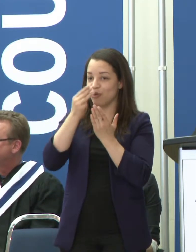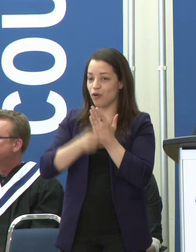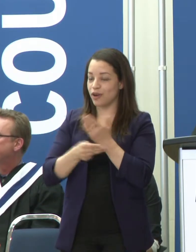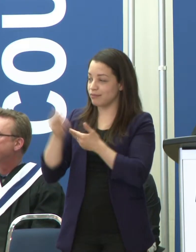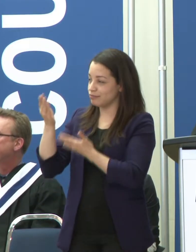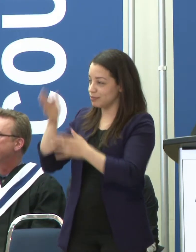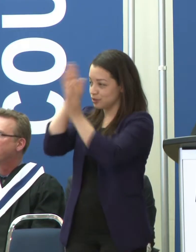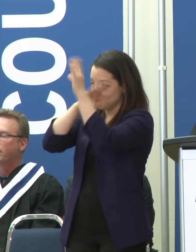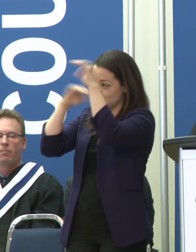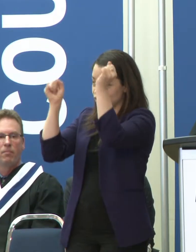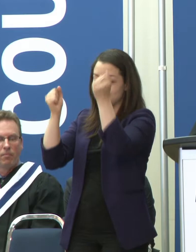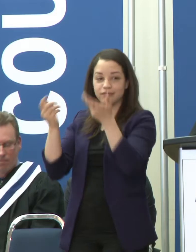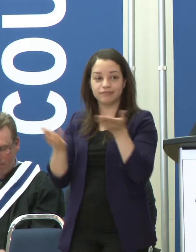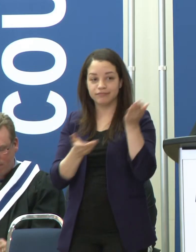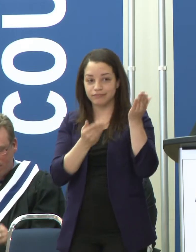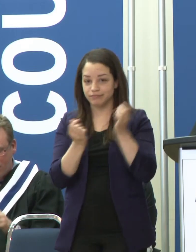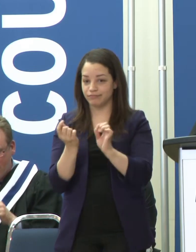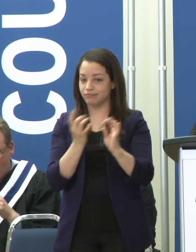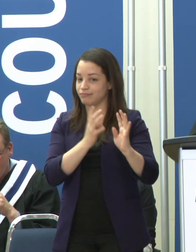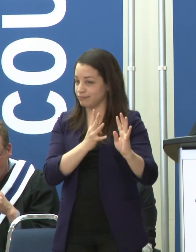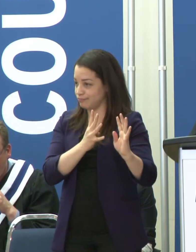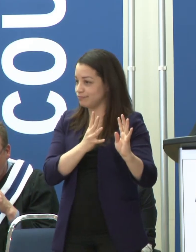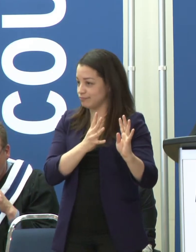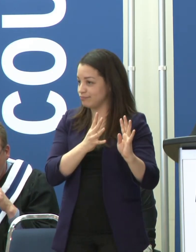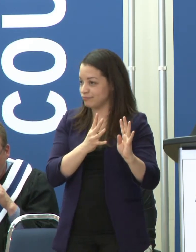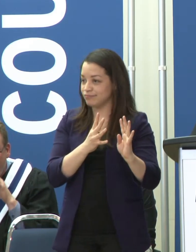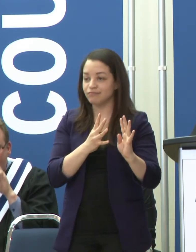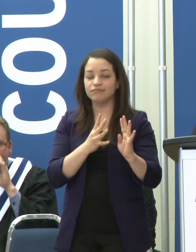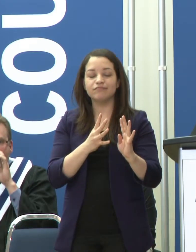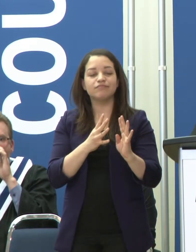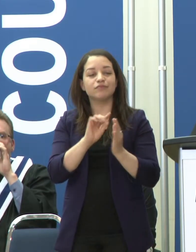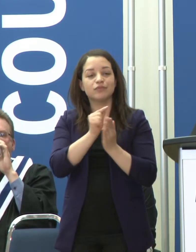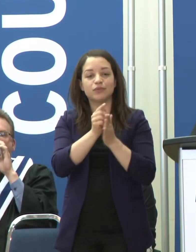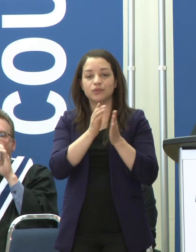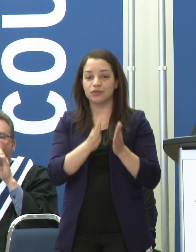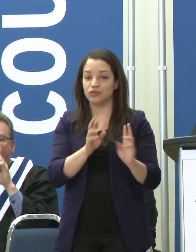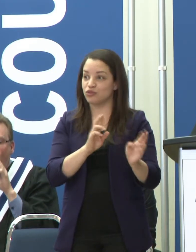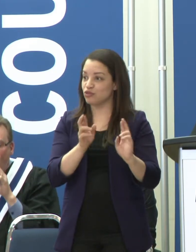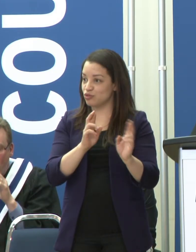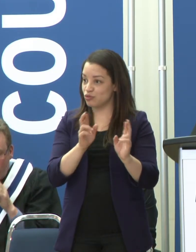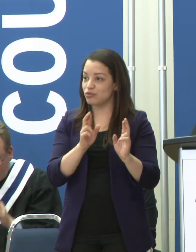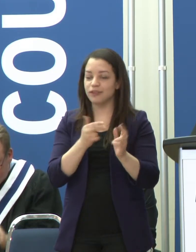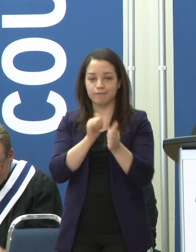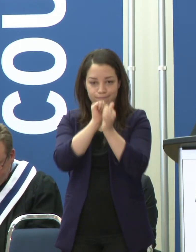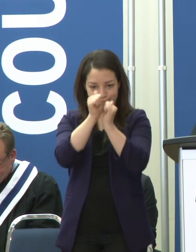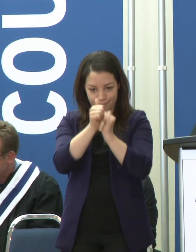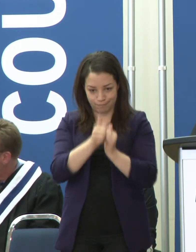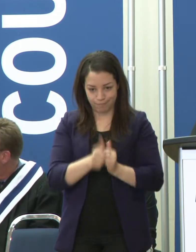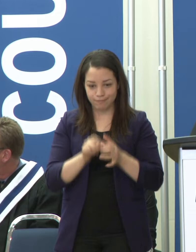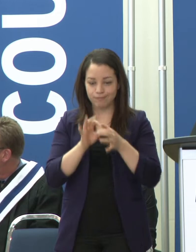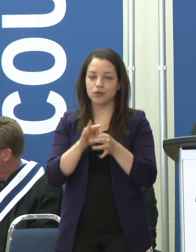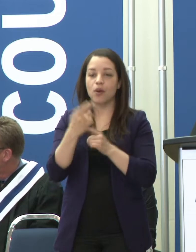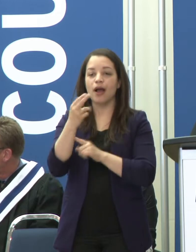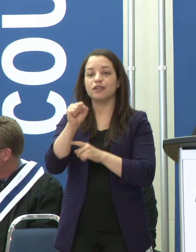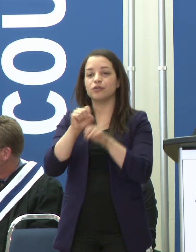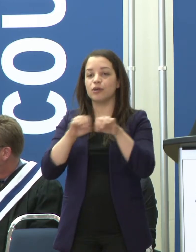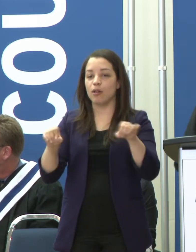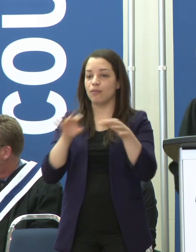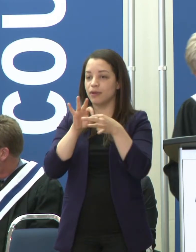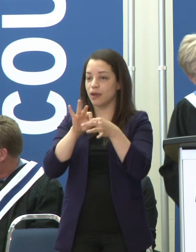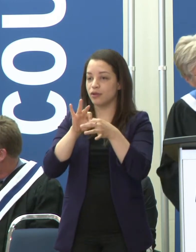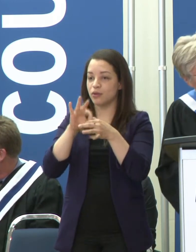President, I present to you the following candidates who have completed all the requirements for the high school diploma for